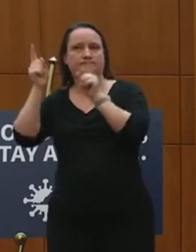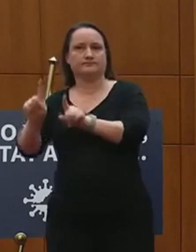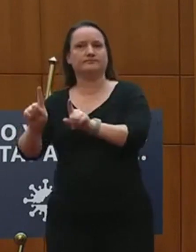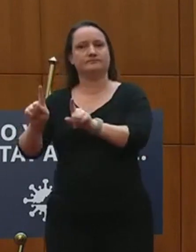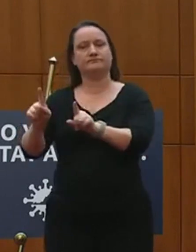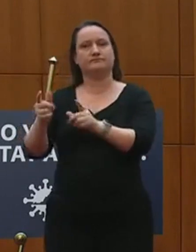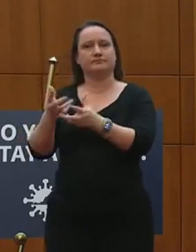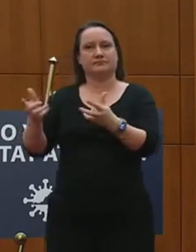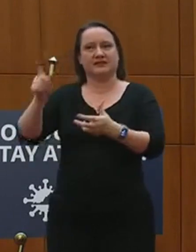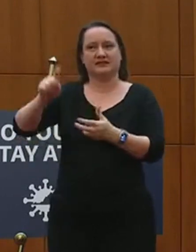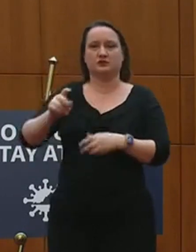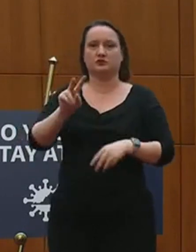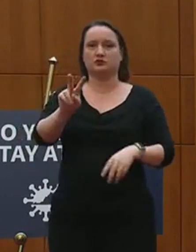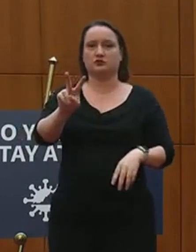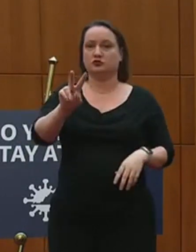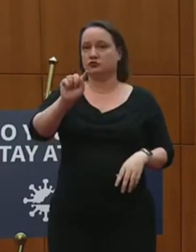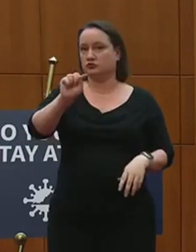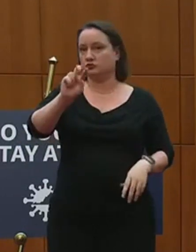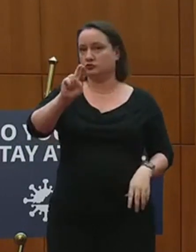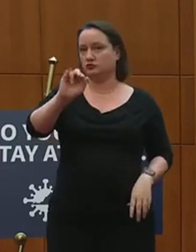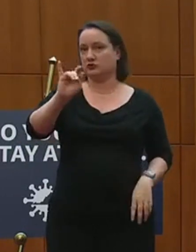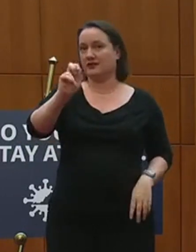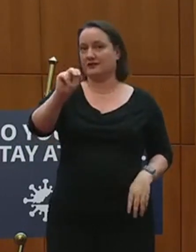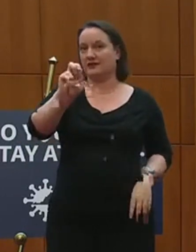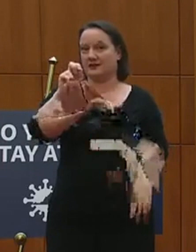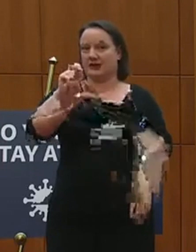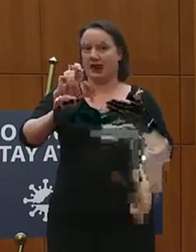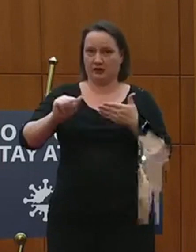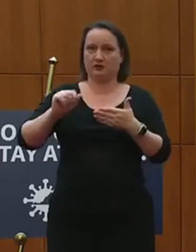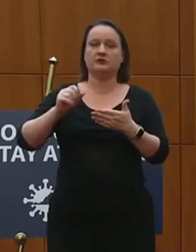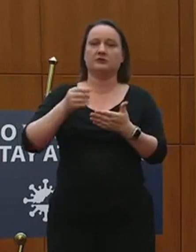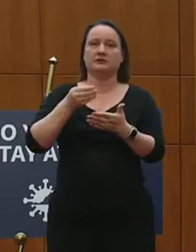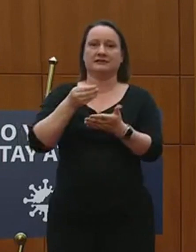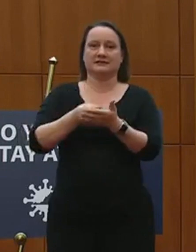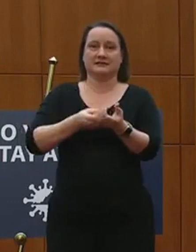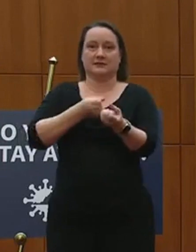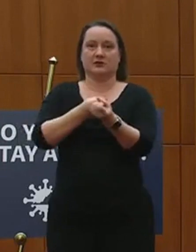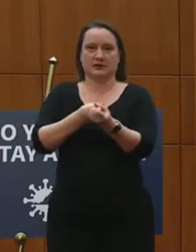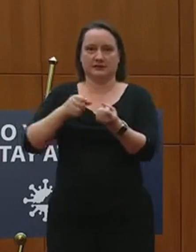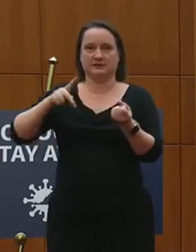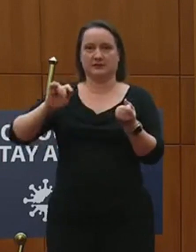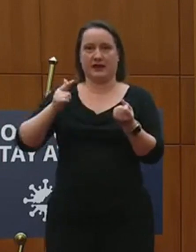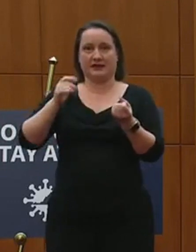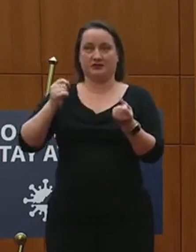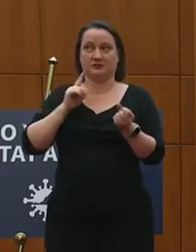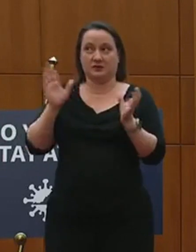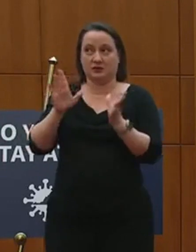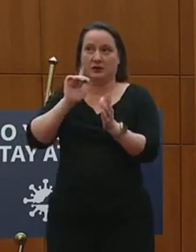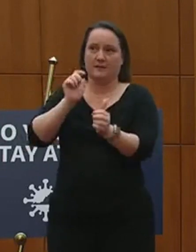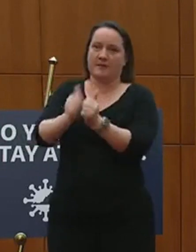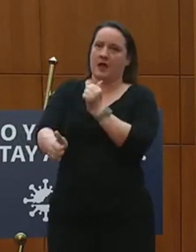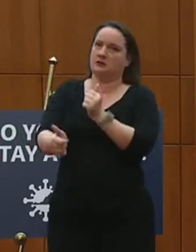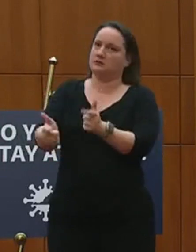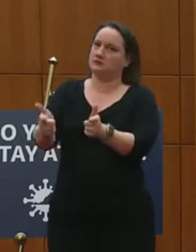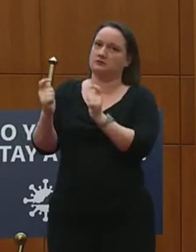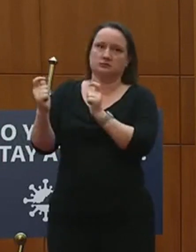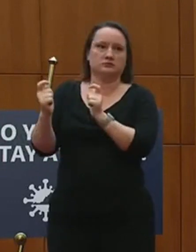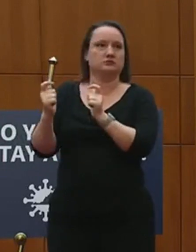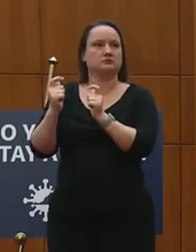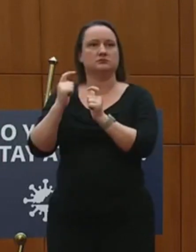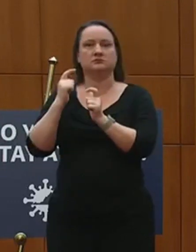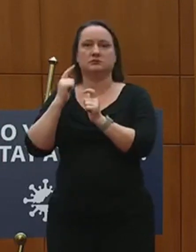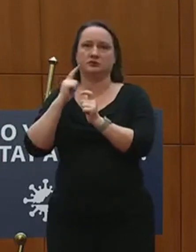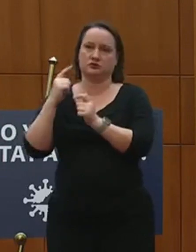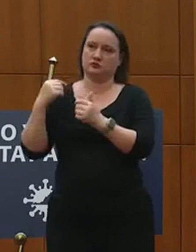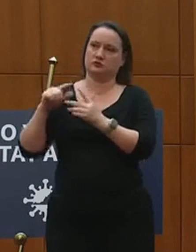much-needed $2 trillion stimulus package. And I would encourage them to pass this legislation promptly in order to get the